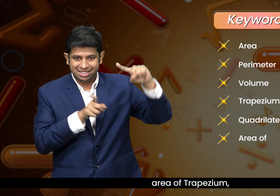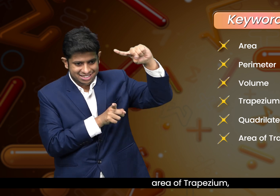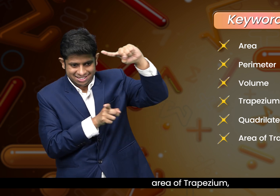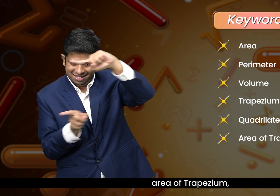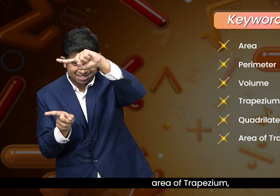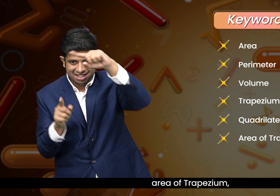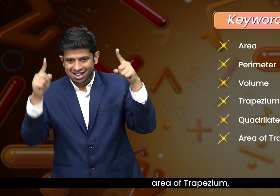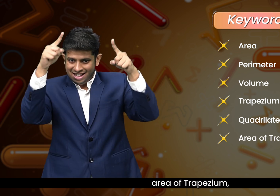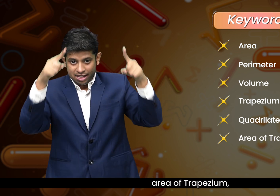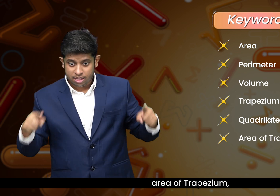area of trapezium,